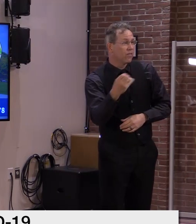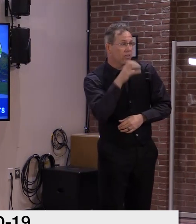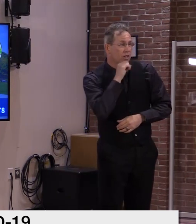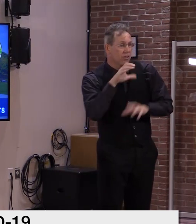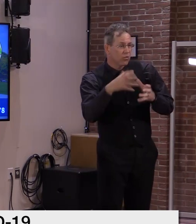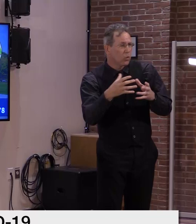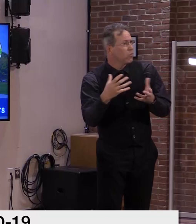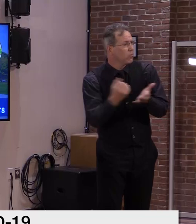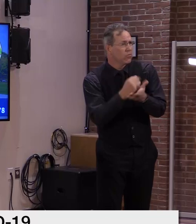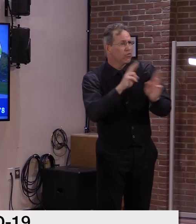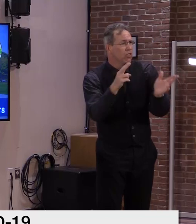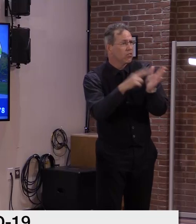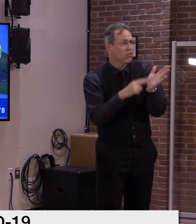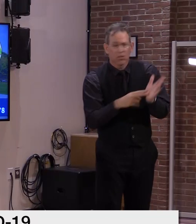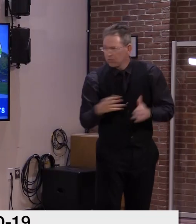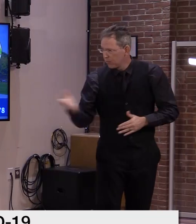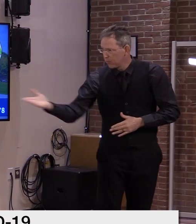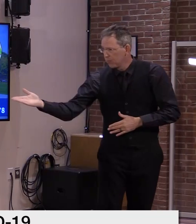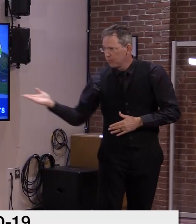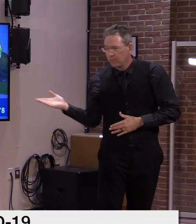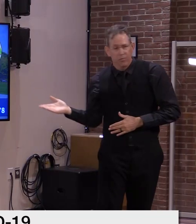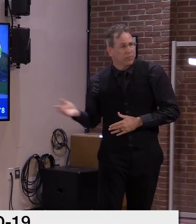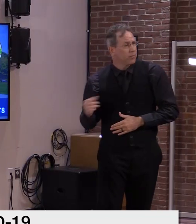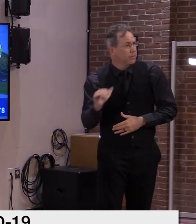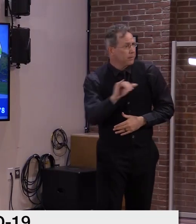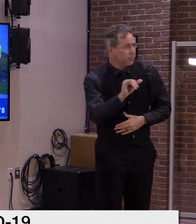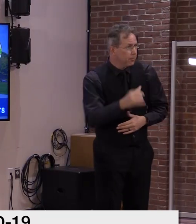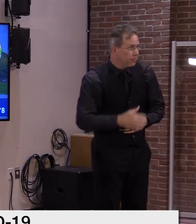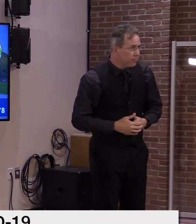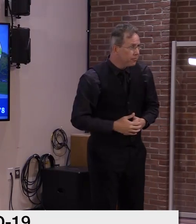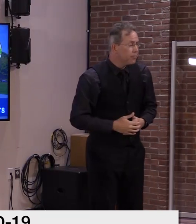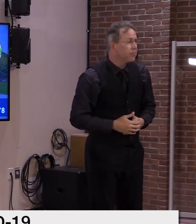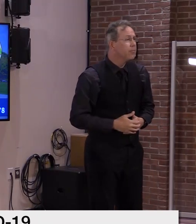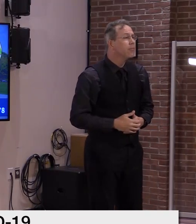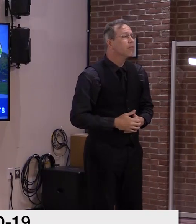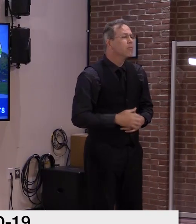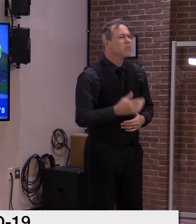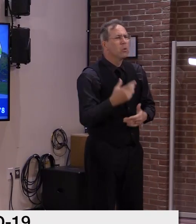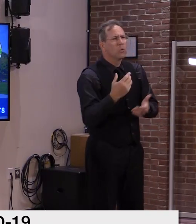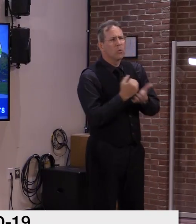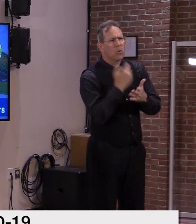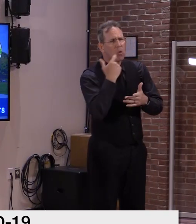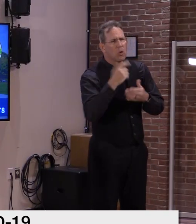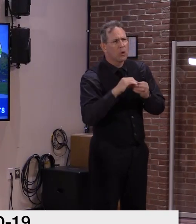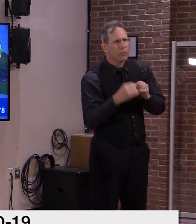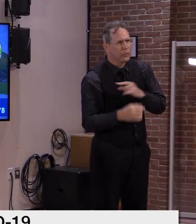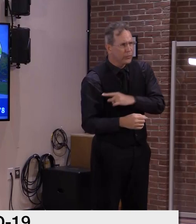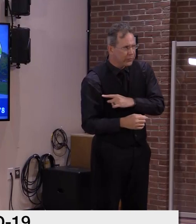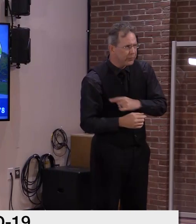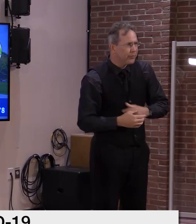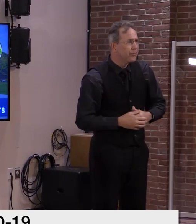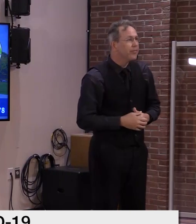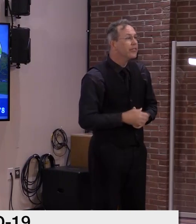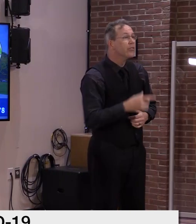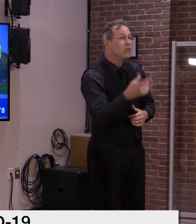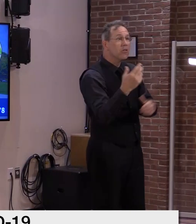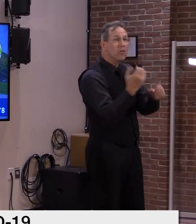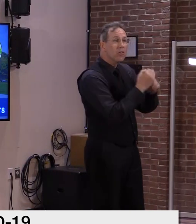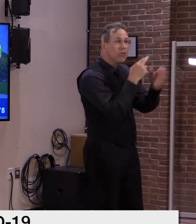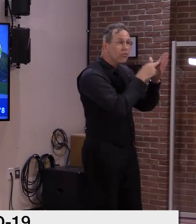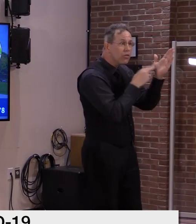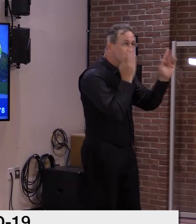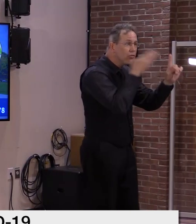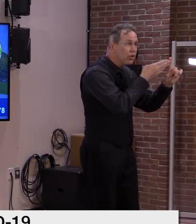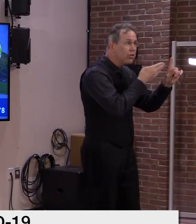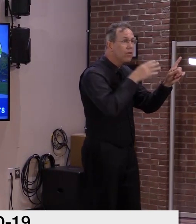healthvermont.gov/myvaccine, or you can call. You can also register at Kinney's and CVS websites.